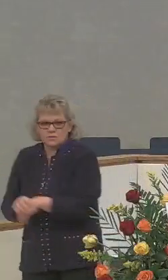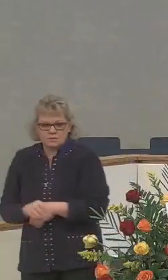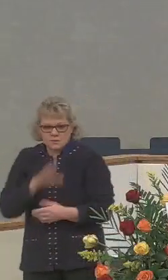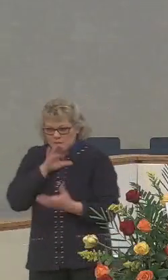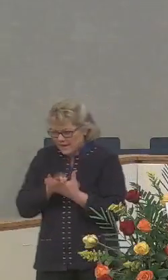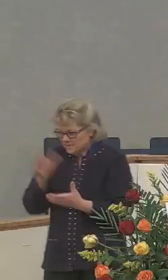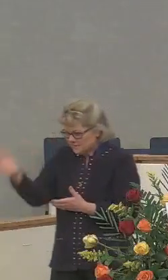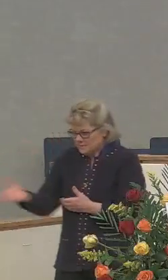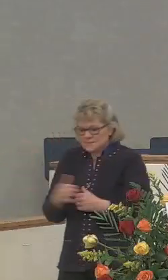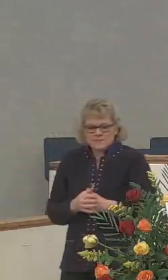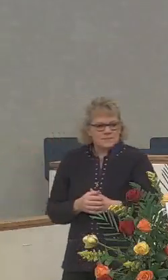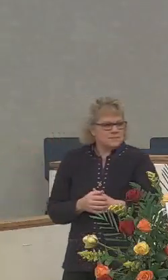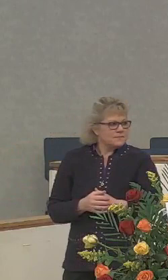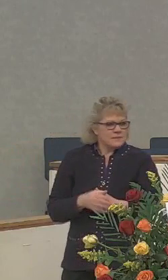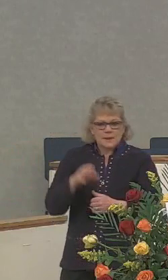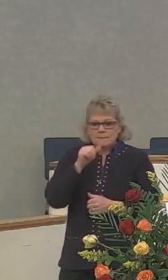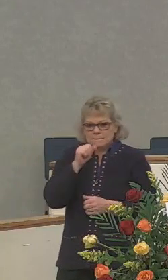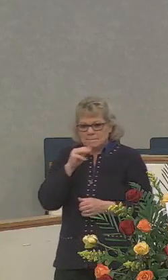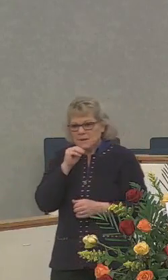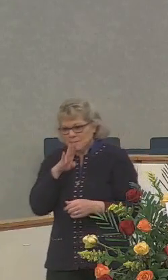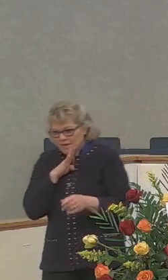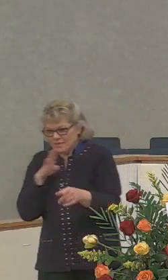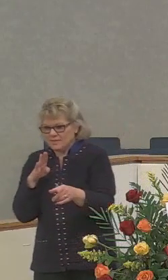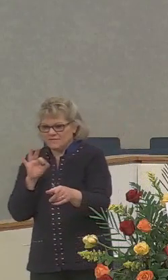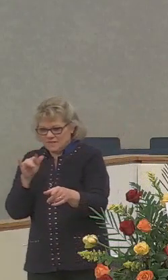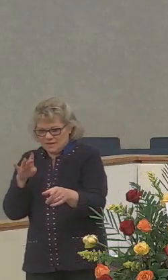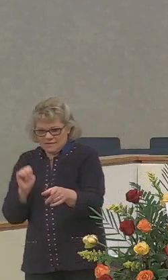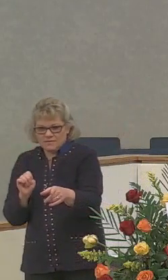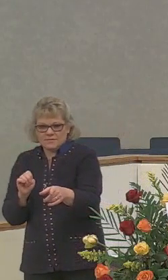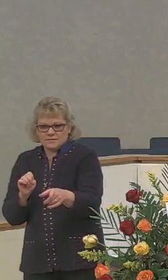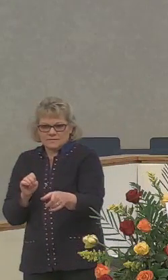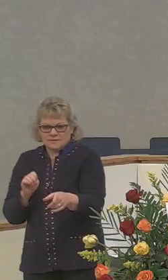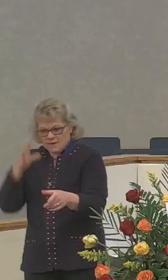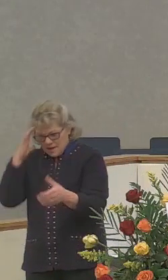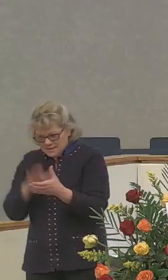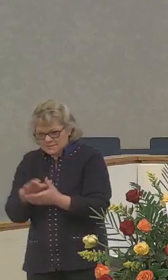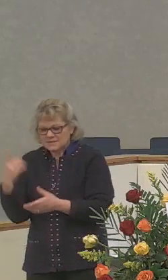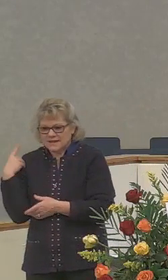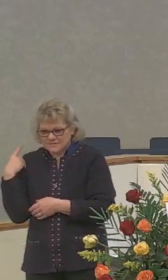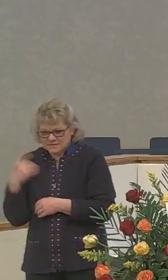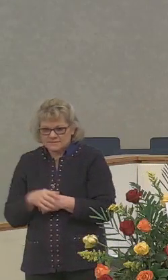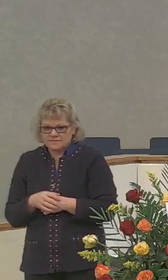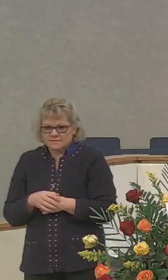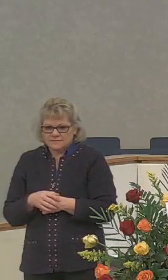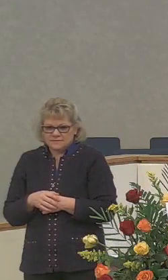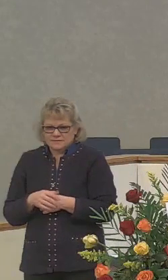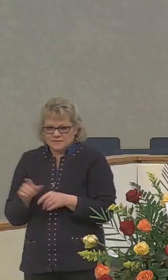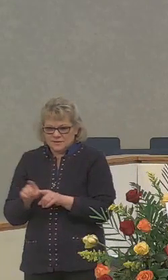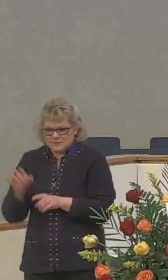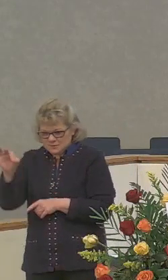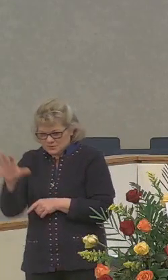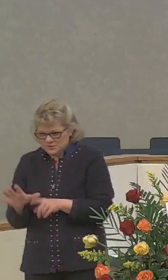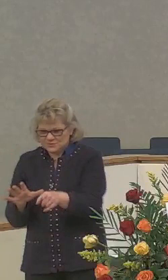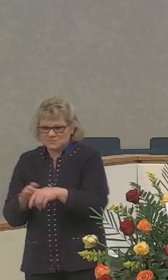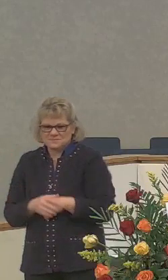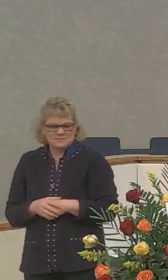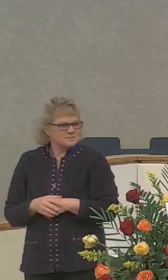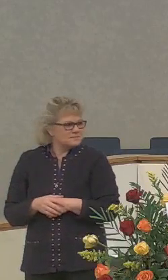wife. Mary Beth Fail, husband David, also a preacher.